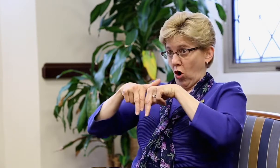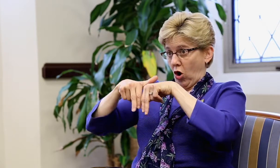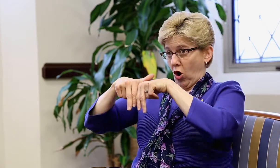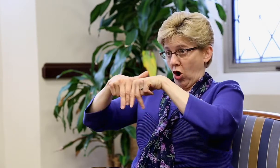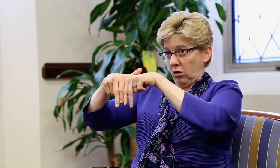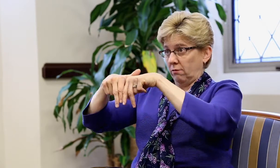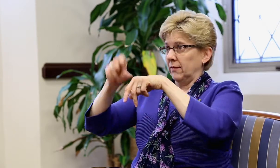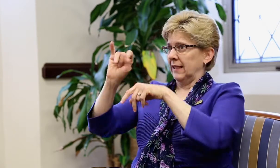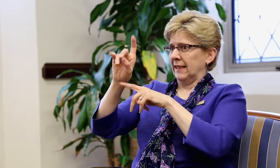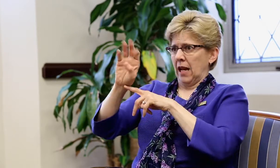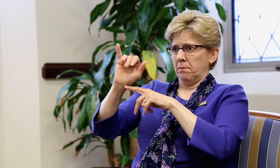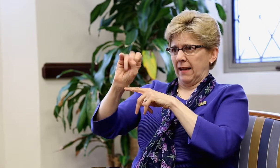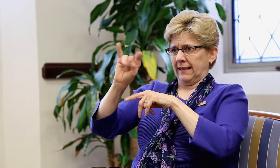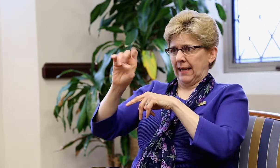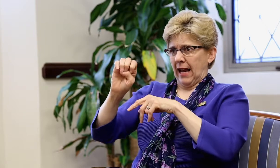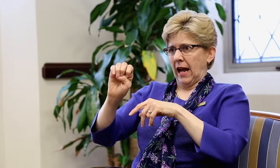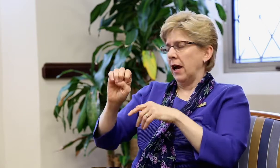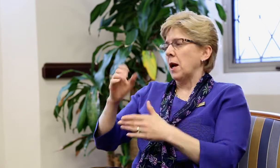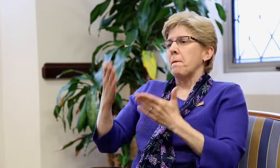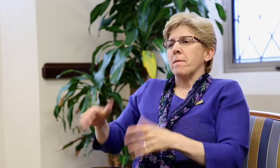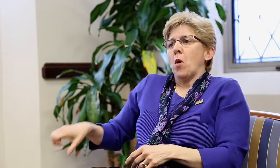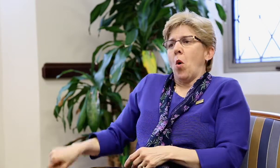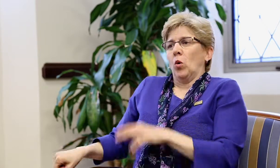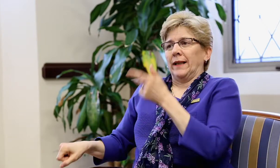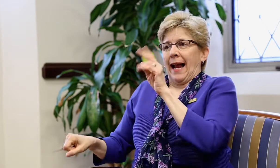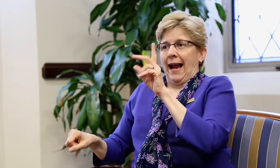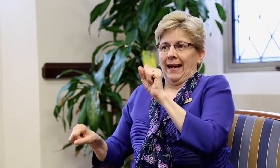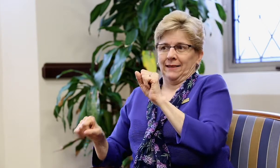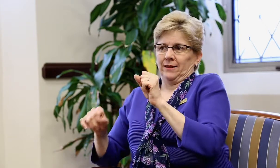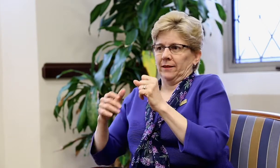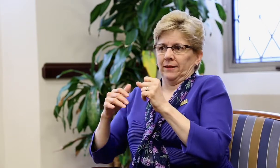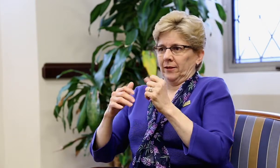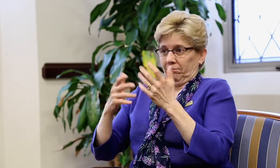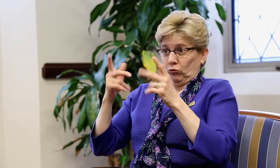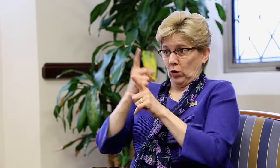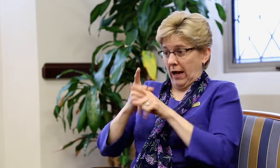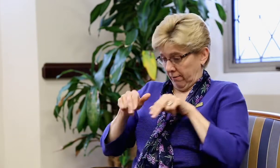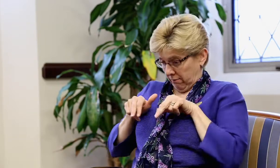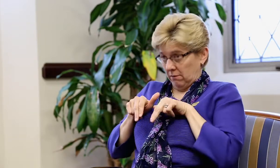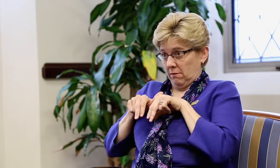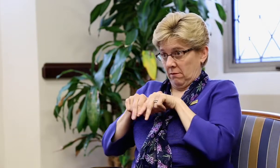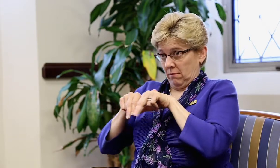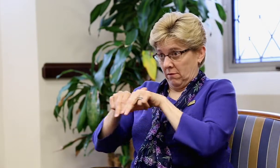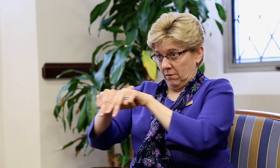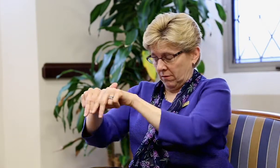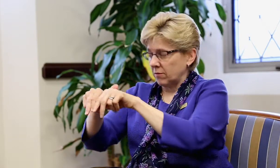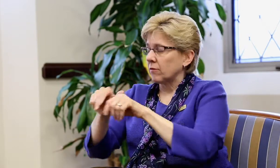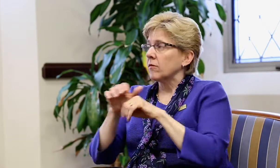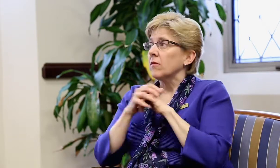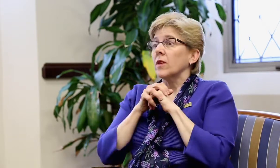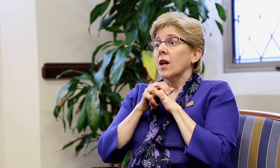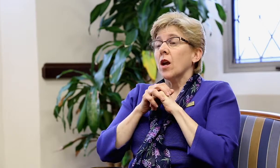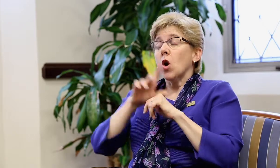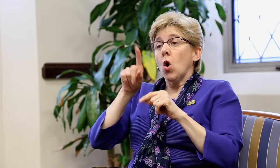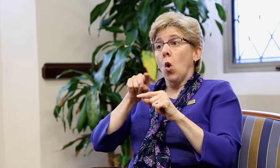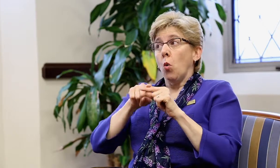side. And they might be holding hands, right? You can imagine two people walking down a regular sidewalk.